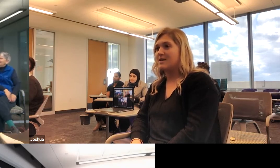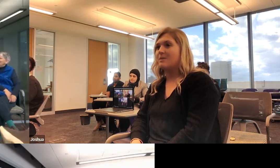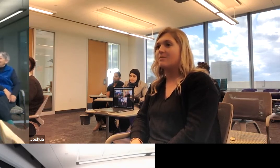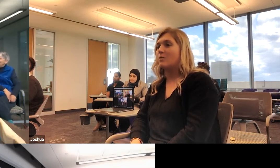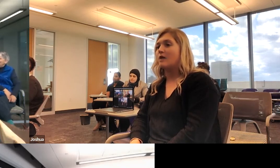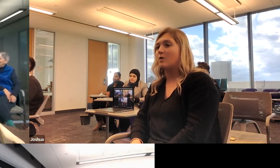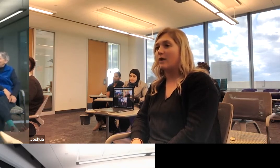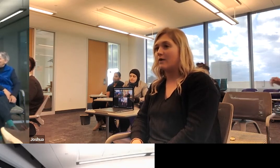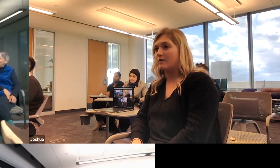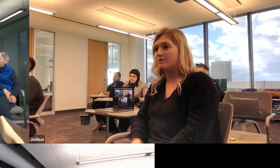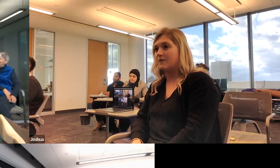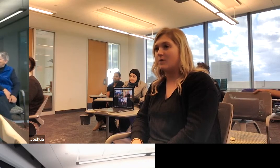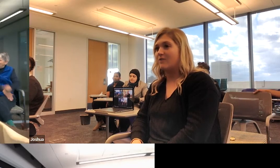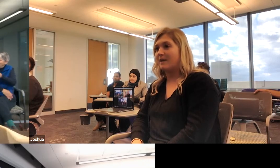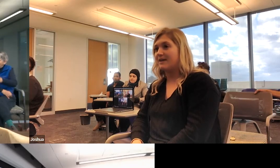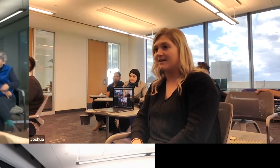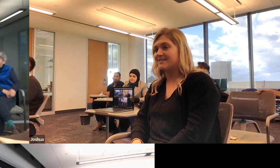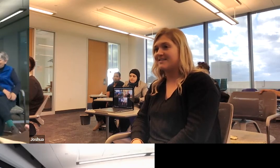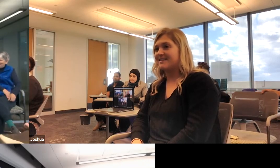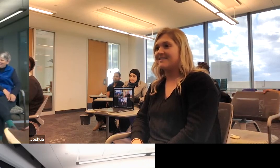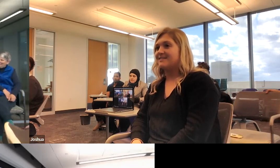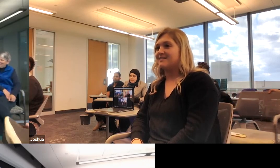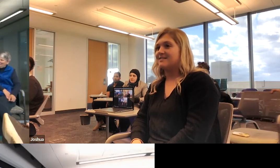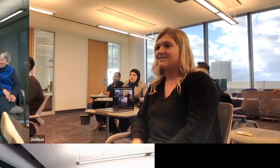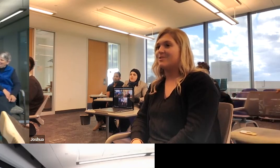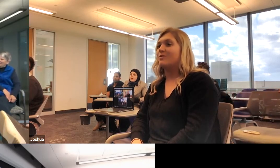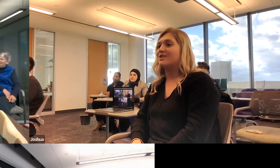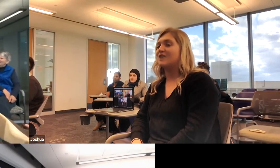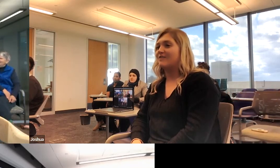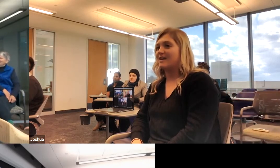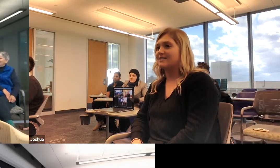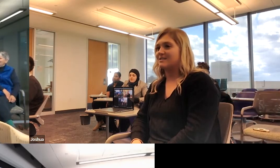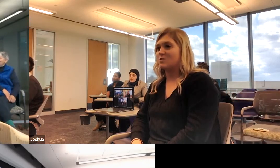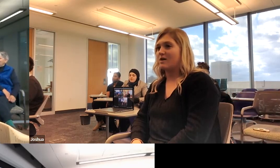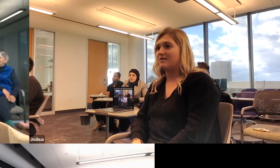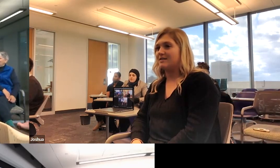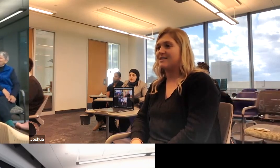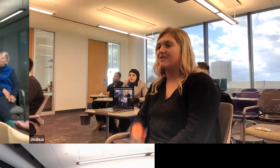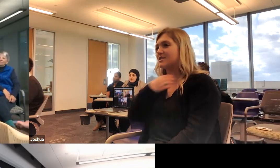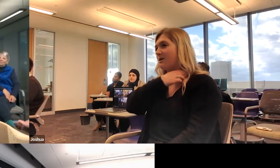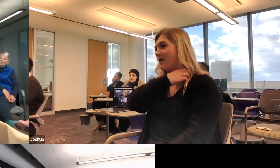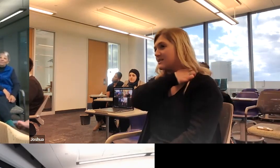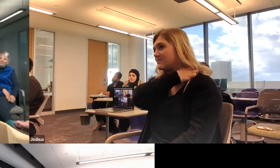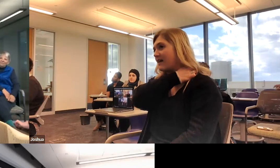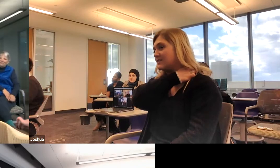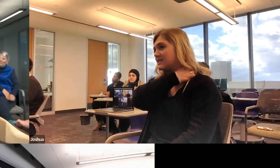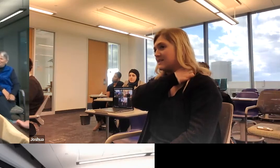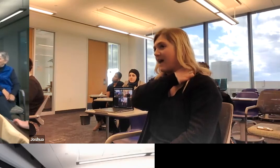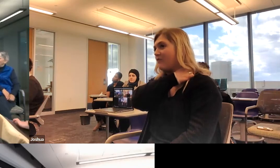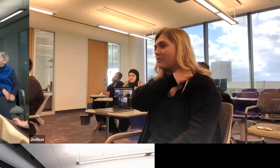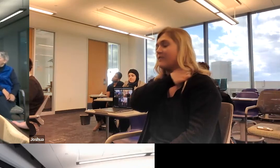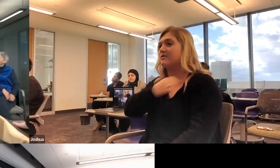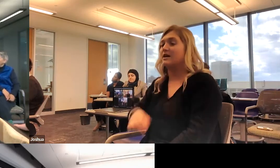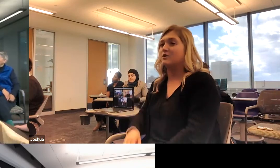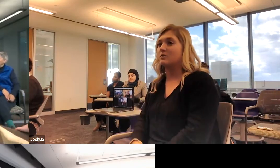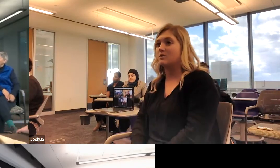campus, maybe that we're not aware of, that we haven't met yet. So they should have access as well. It's not just about us as faculty and